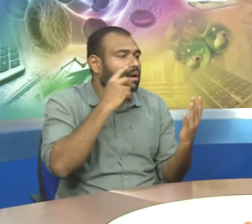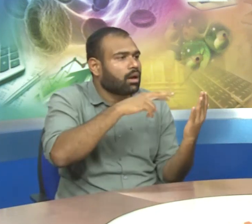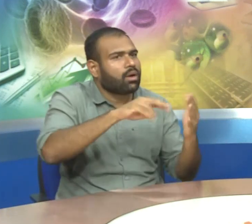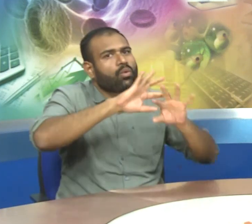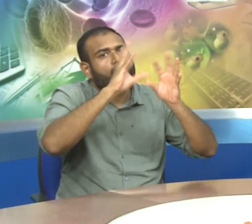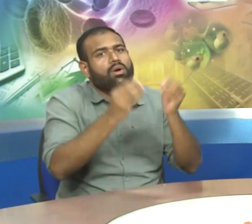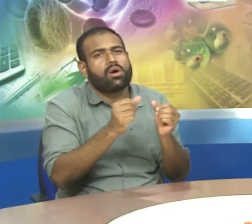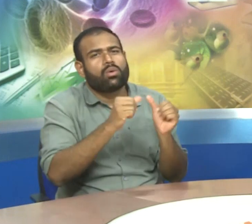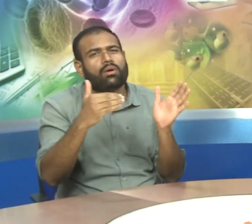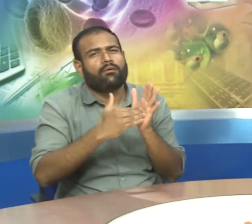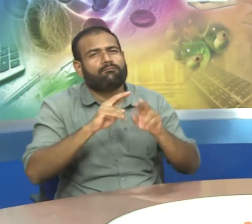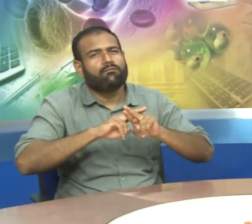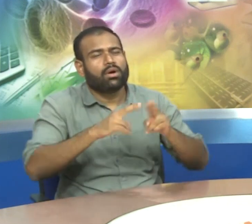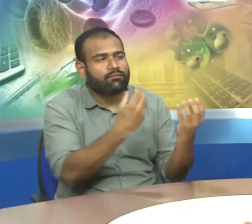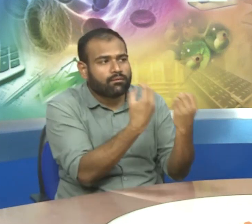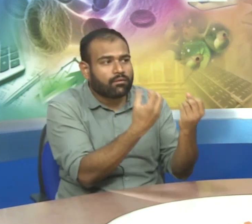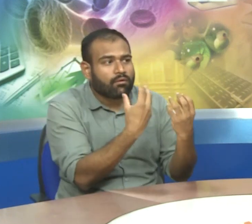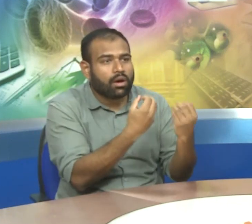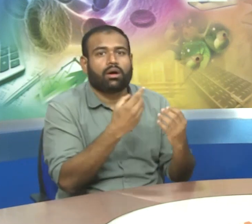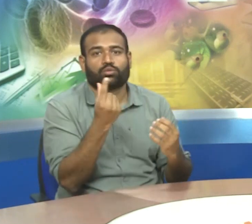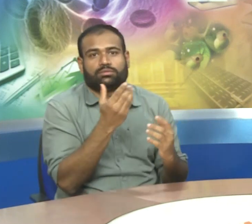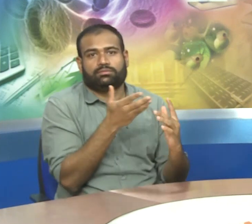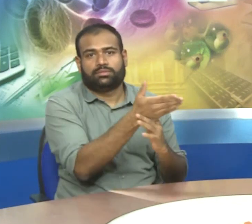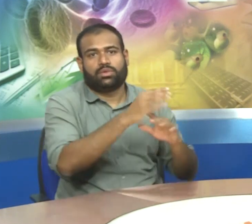the publications and reference books are available in